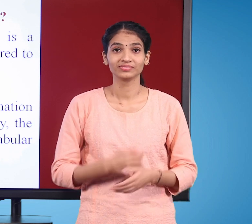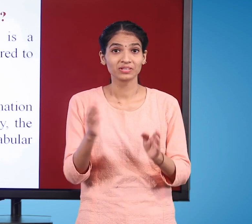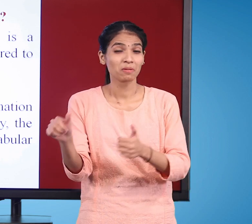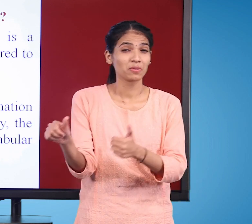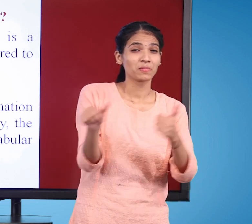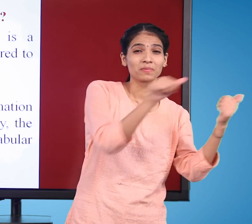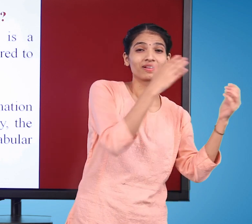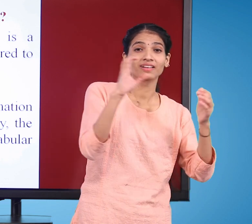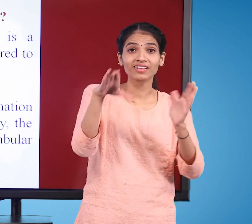What have we discussed?